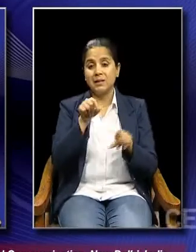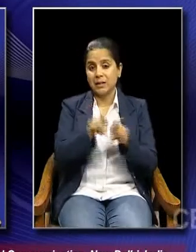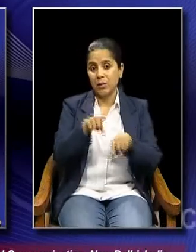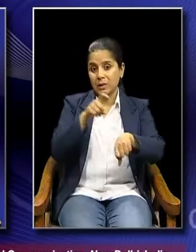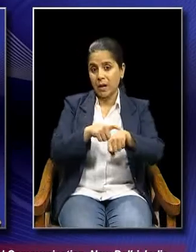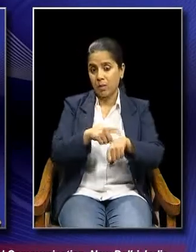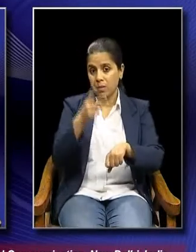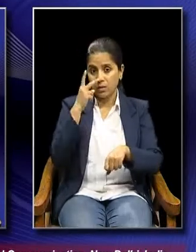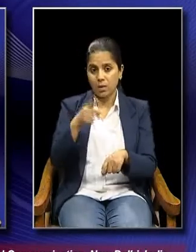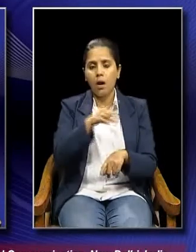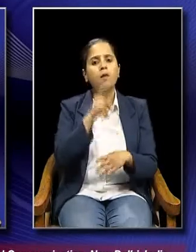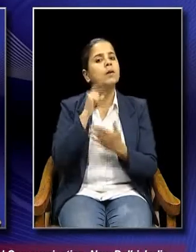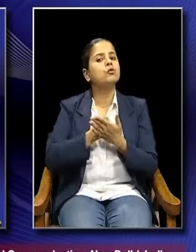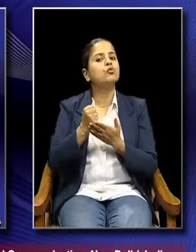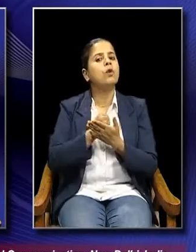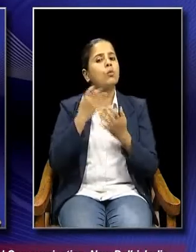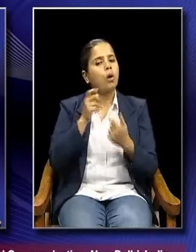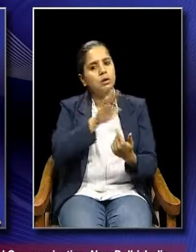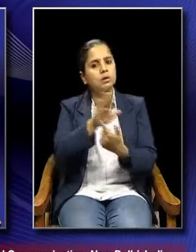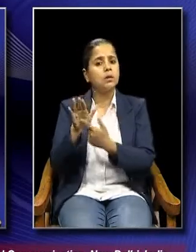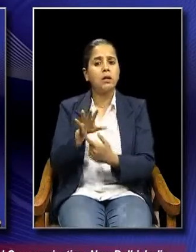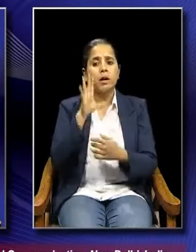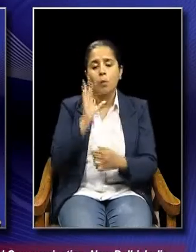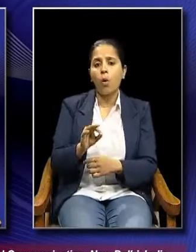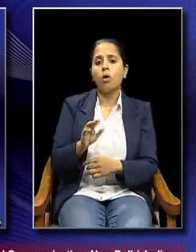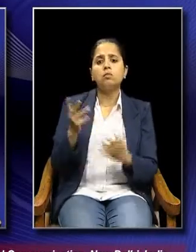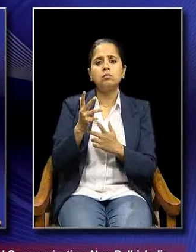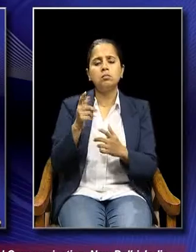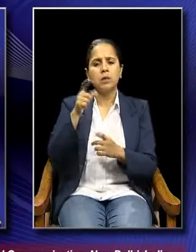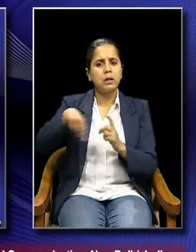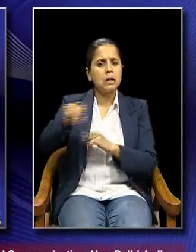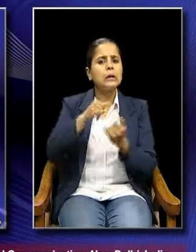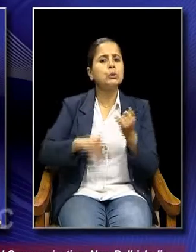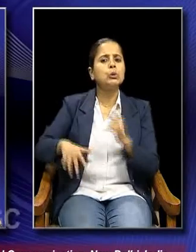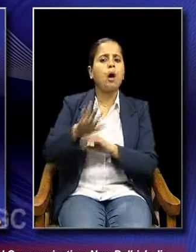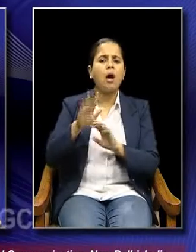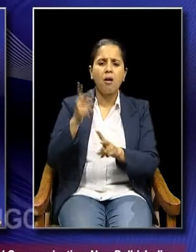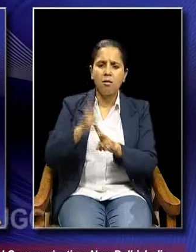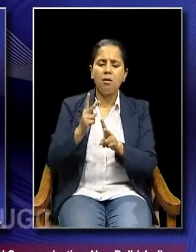they also are trying to convey the important concerns of the society.